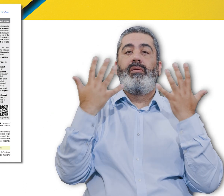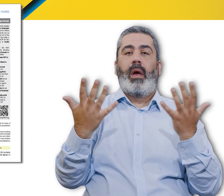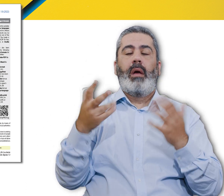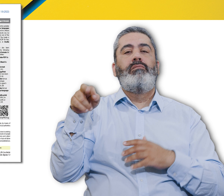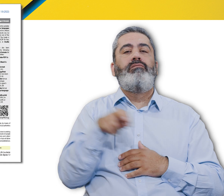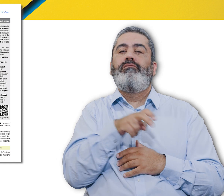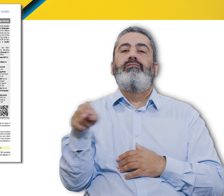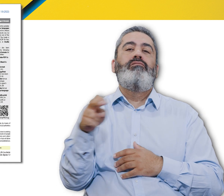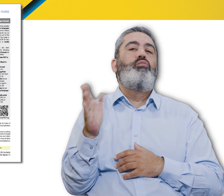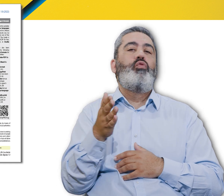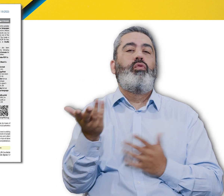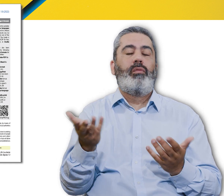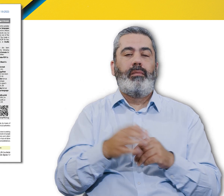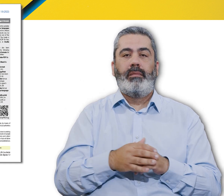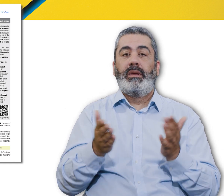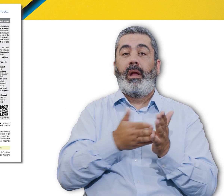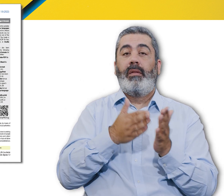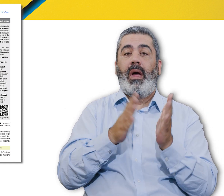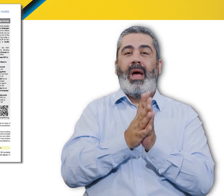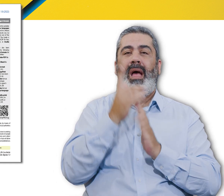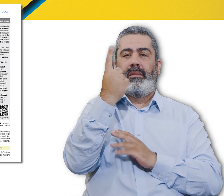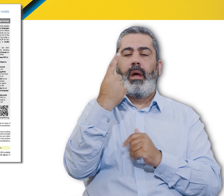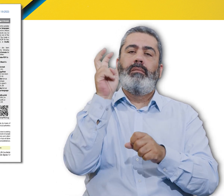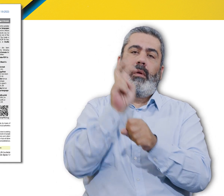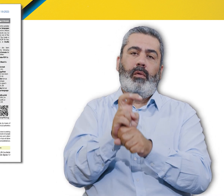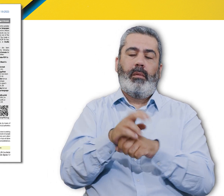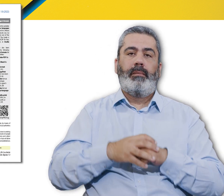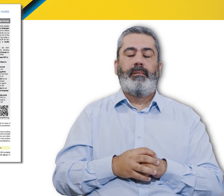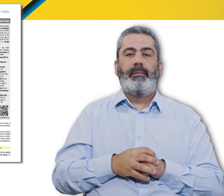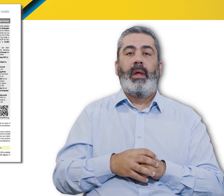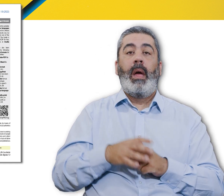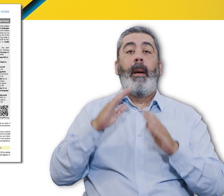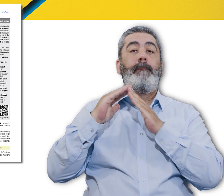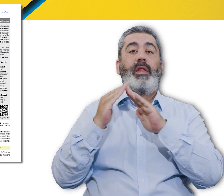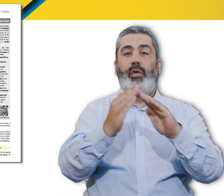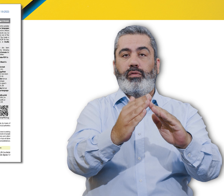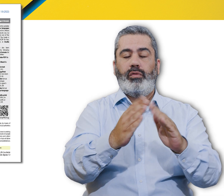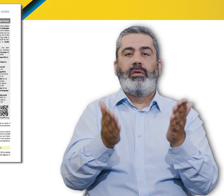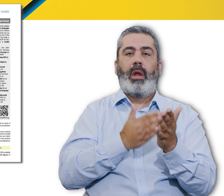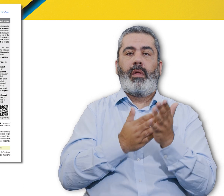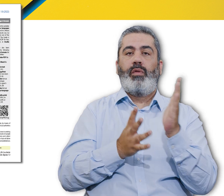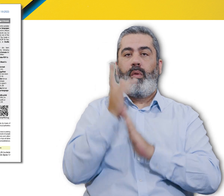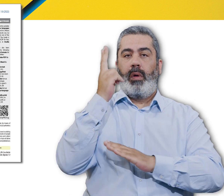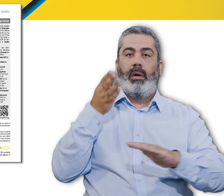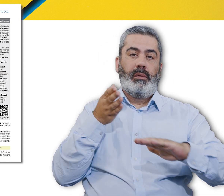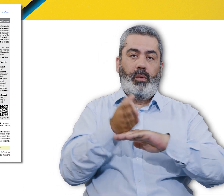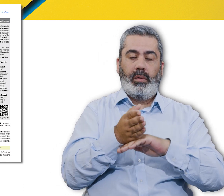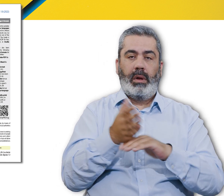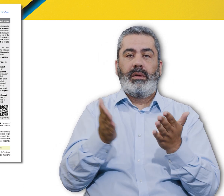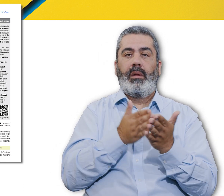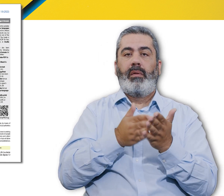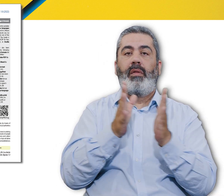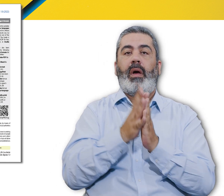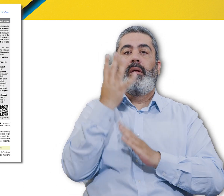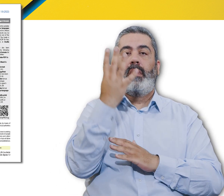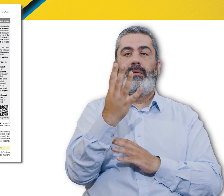around. Page 11. Other. Pindos. Page 12. Introduction. Page 14. Villages and